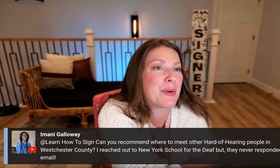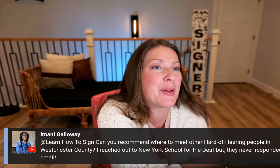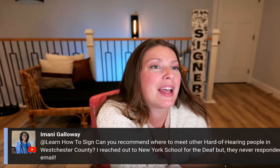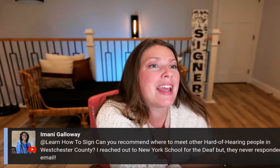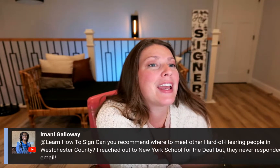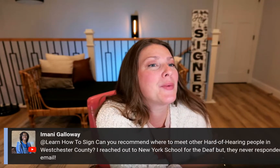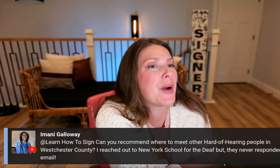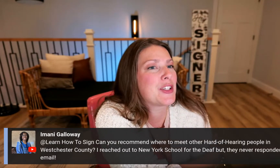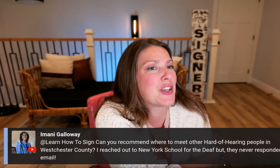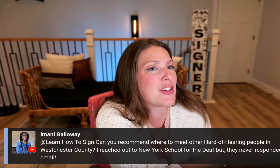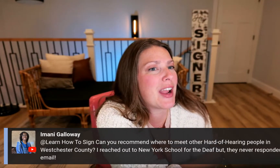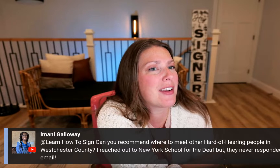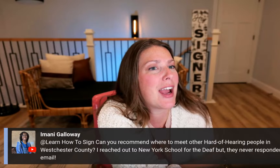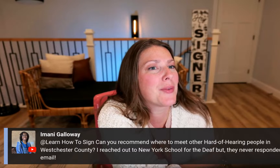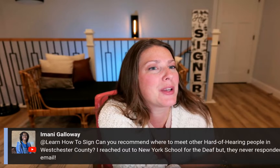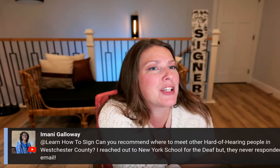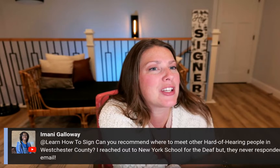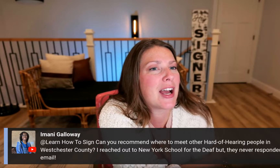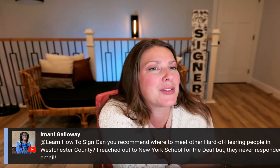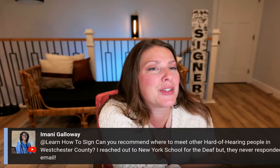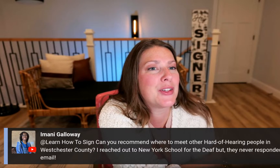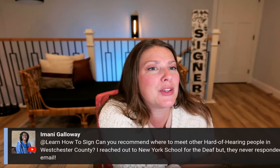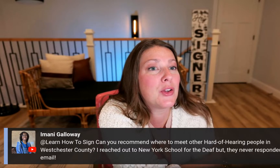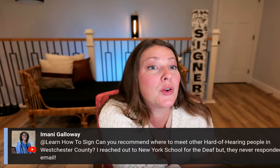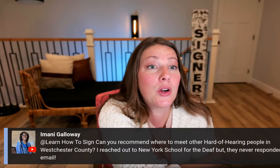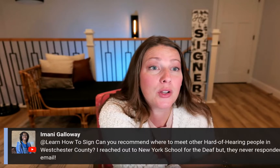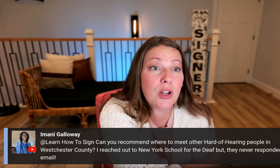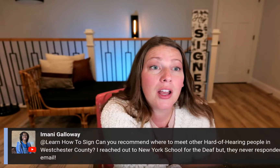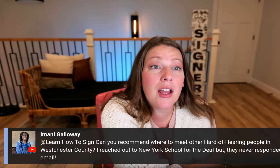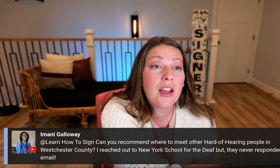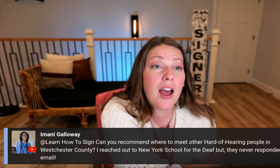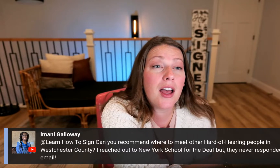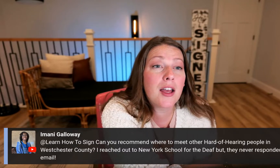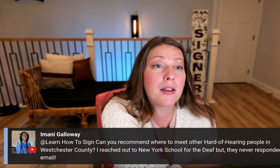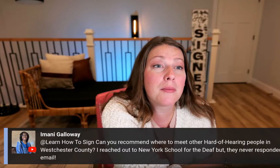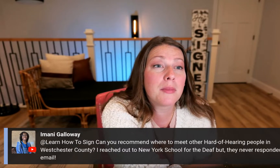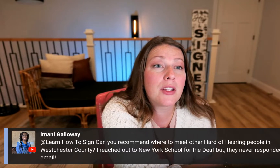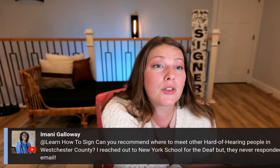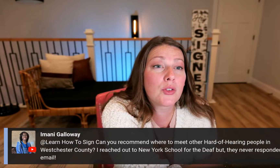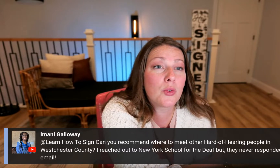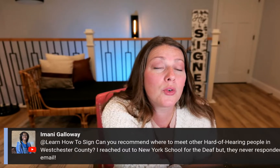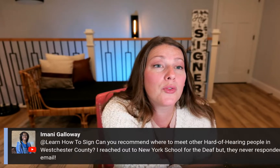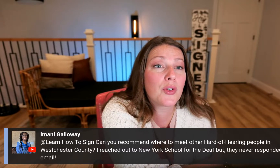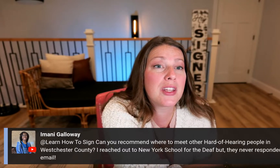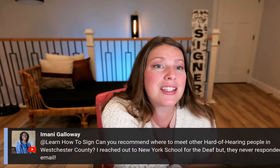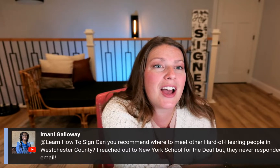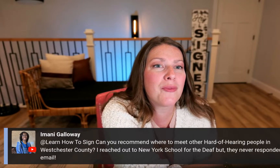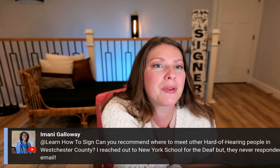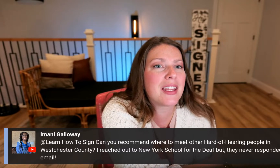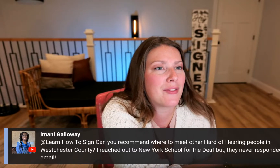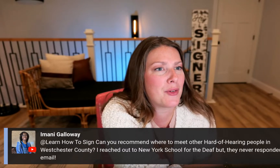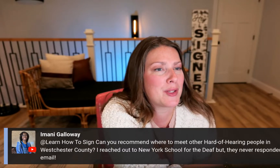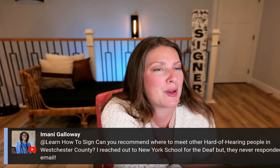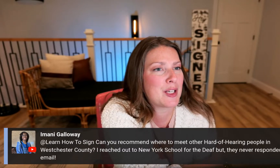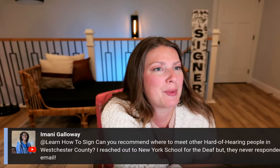people in Westchester County? I've reached out to New York school for the deaf, but they never responded to my